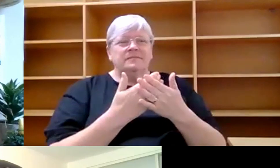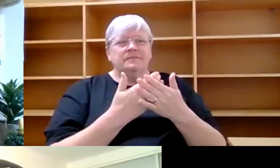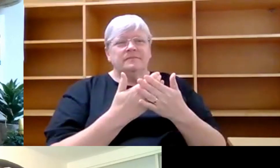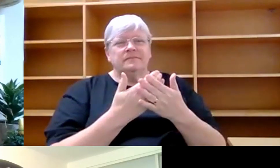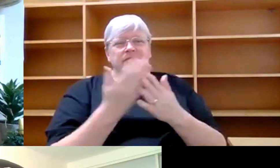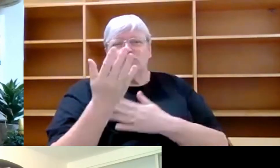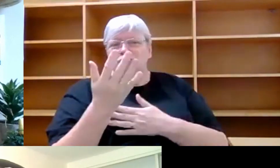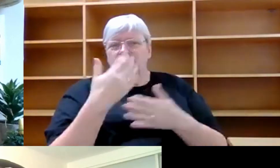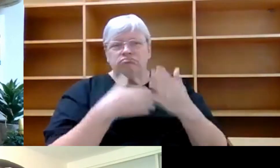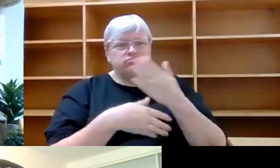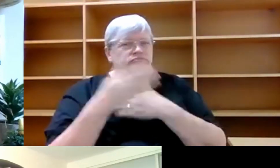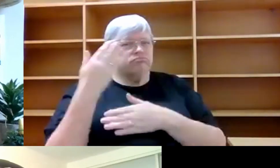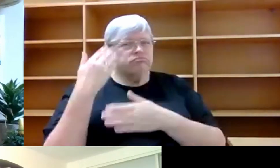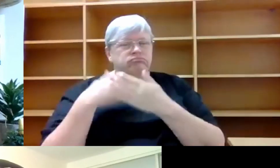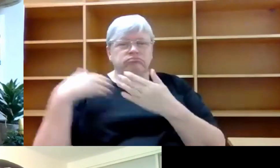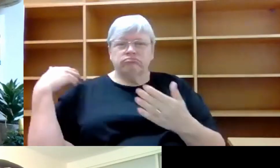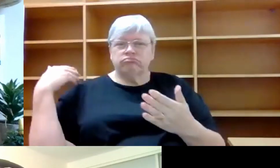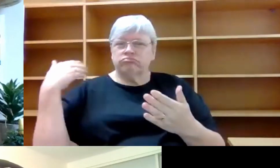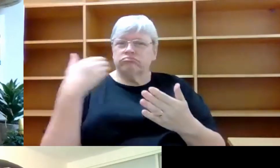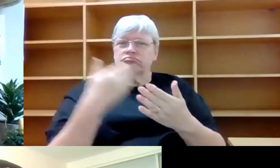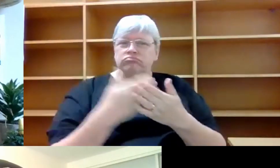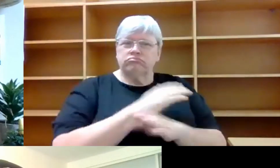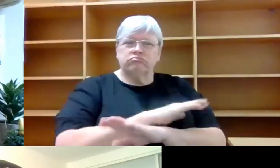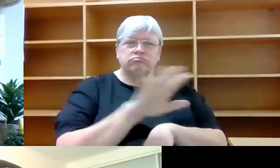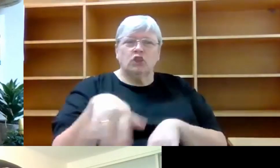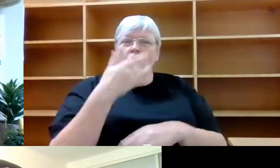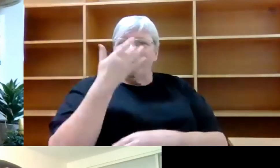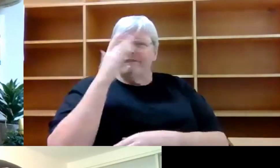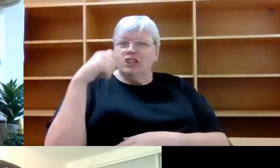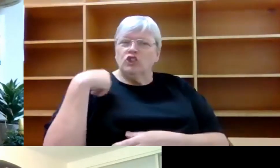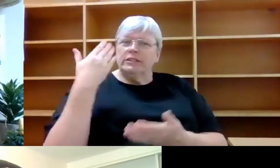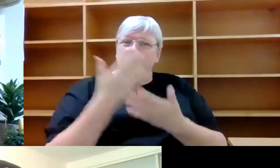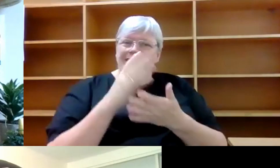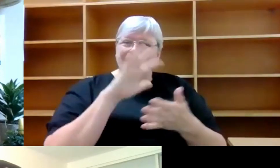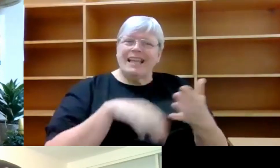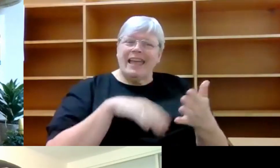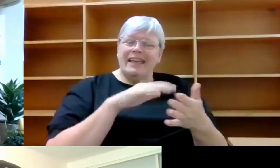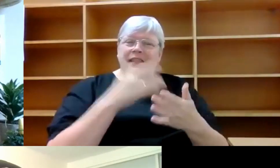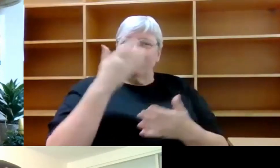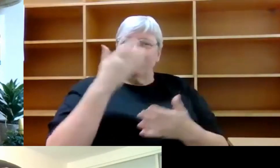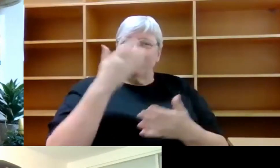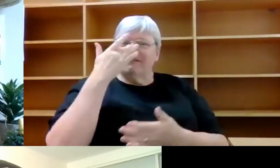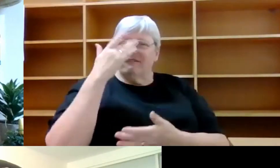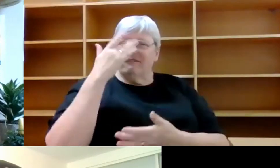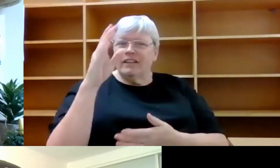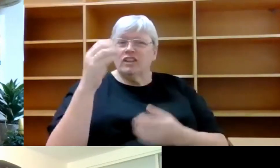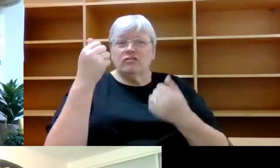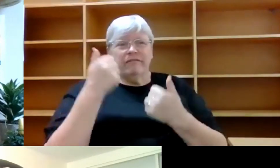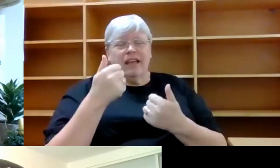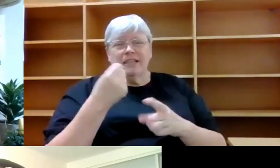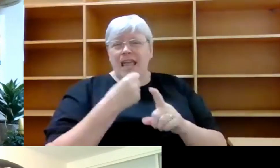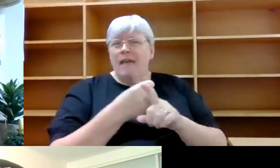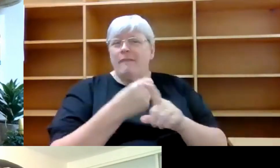history. Through kind of non-fiction text, because I think fiction, it's much easier to empathize with